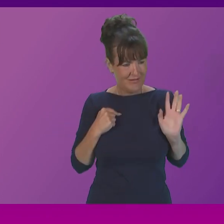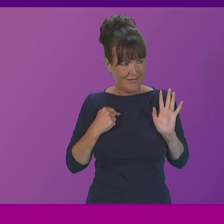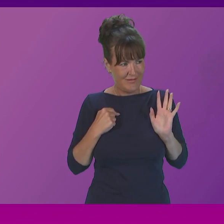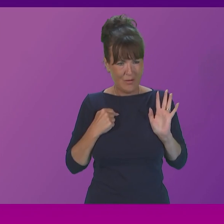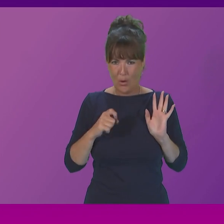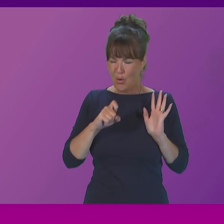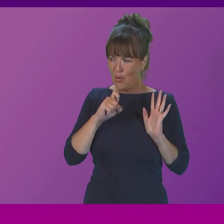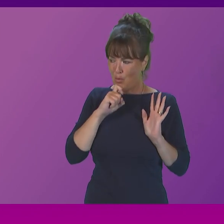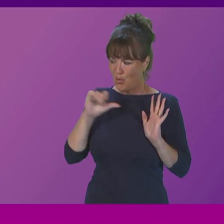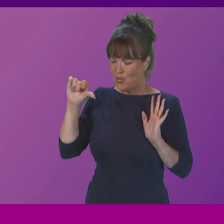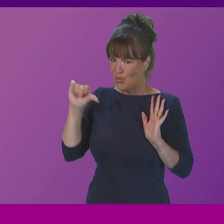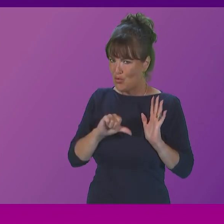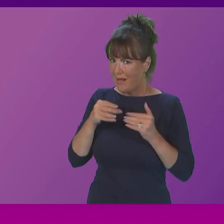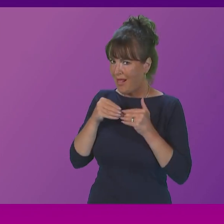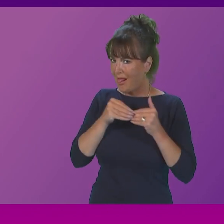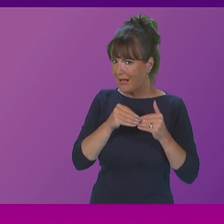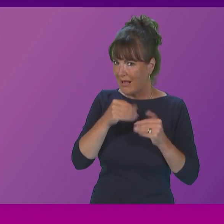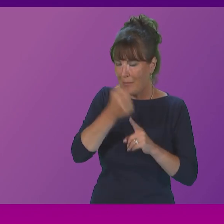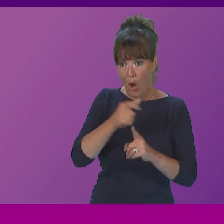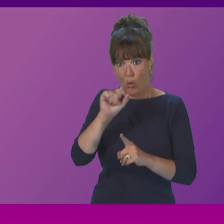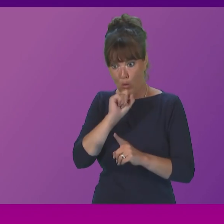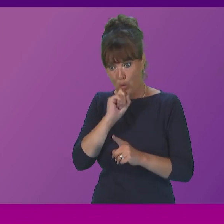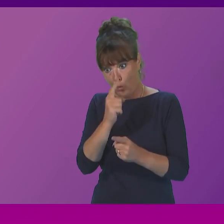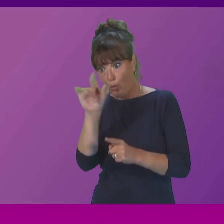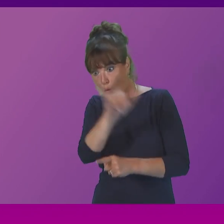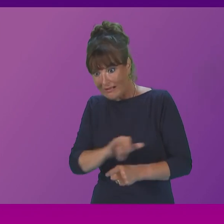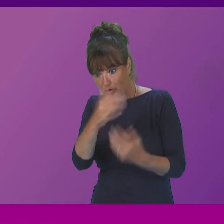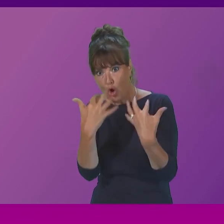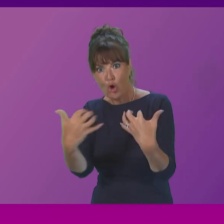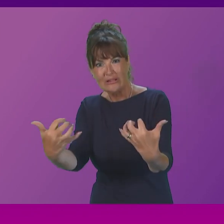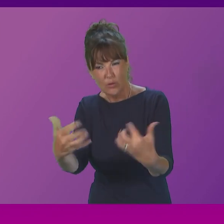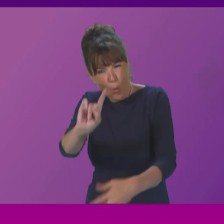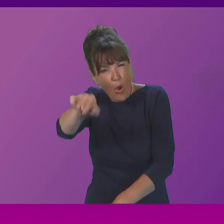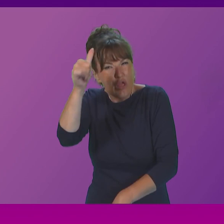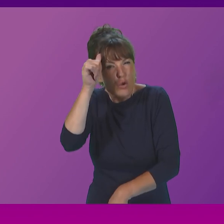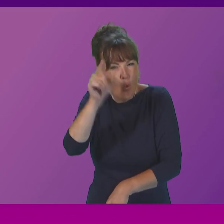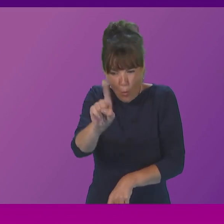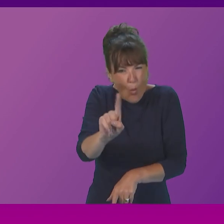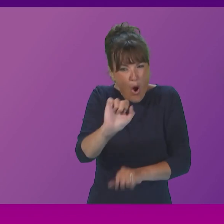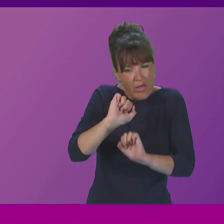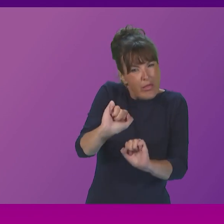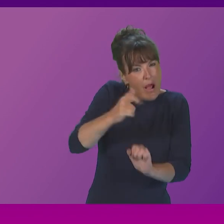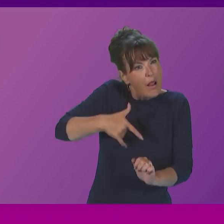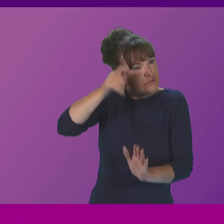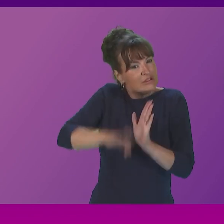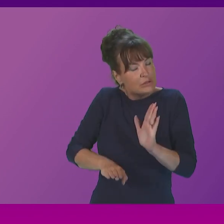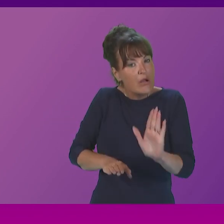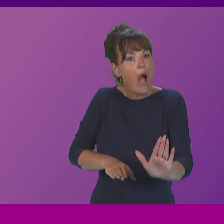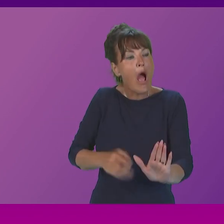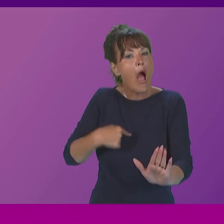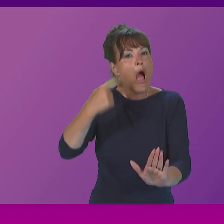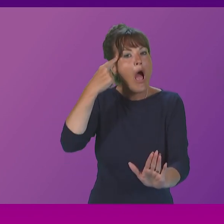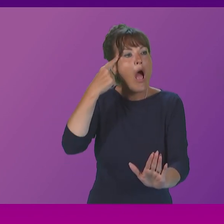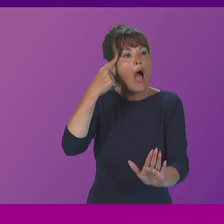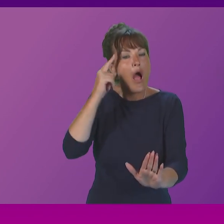directing our campaigning to? What do they look like? What do they know? What are their stories and their lived experience? And that's where we thought